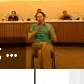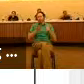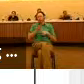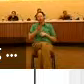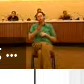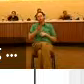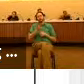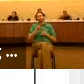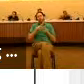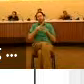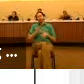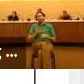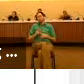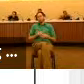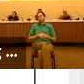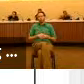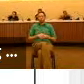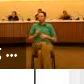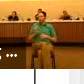approximately.